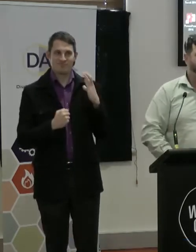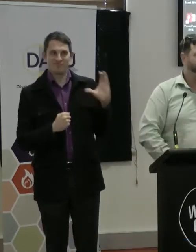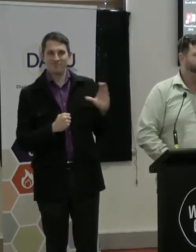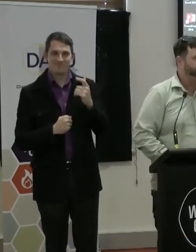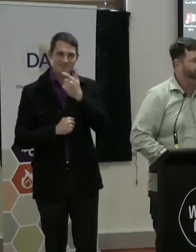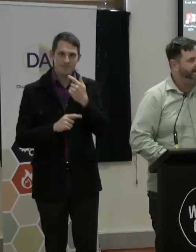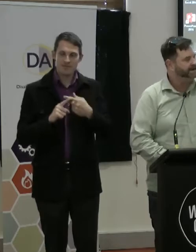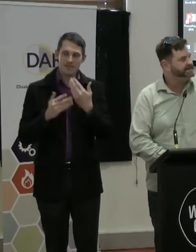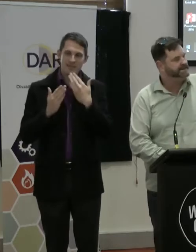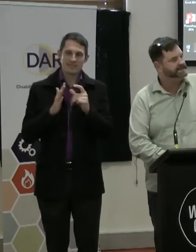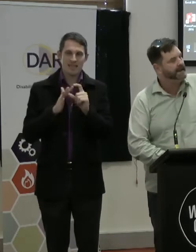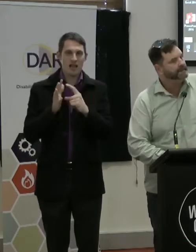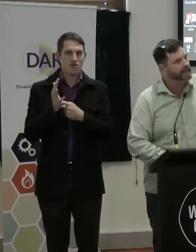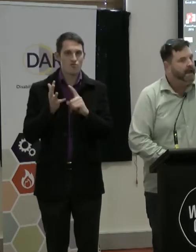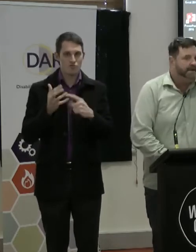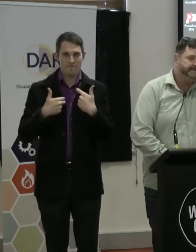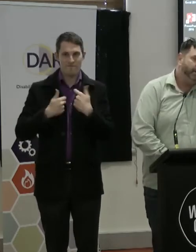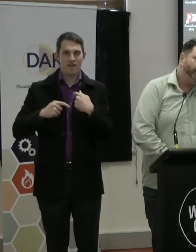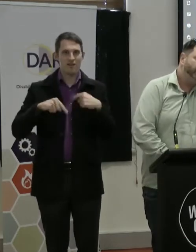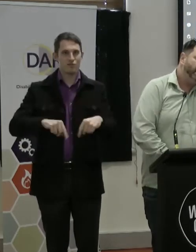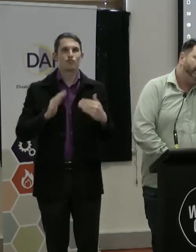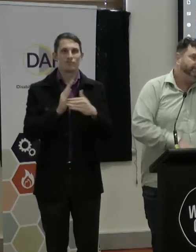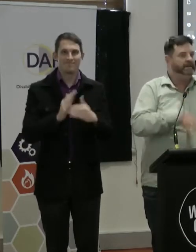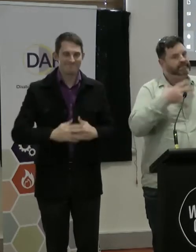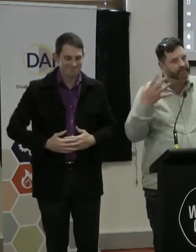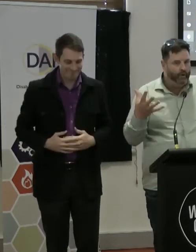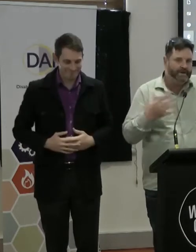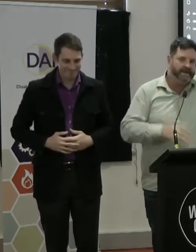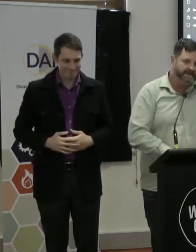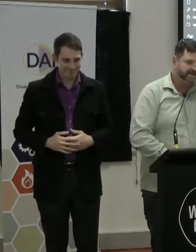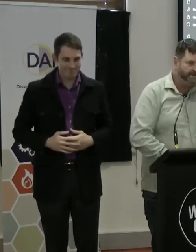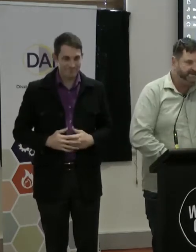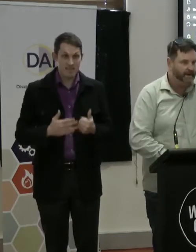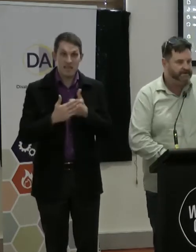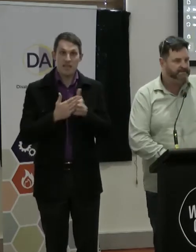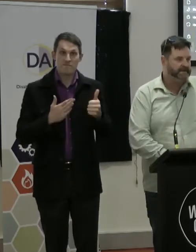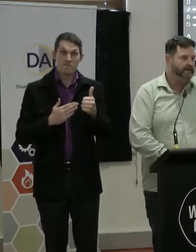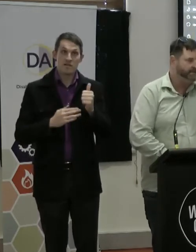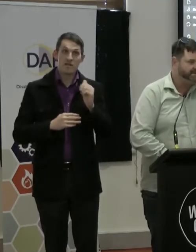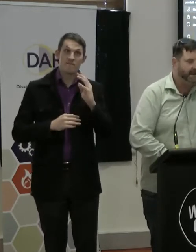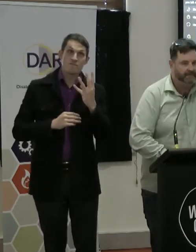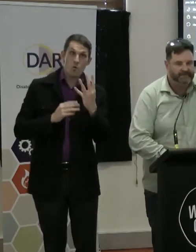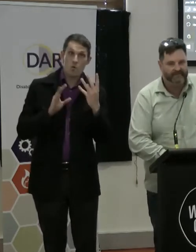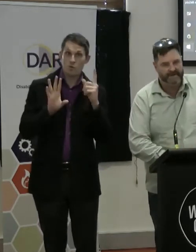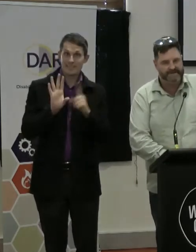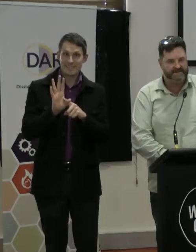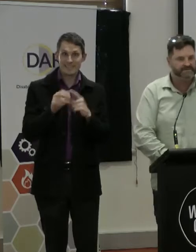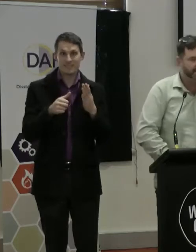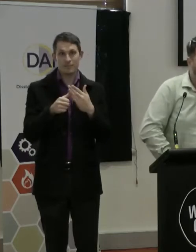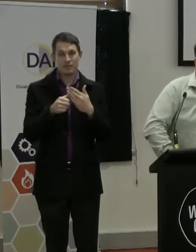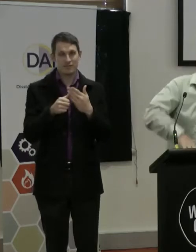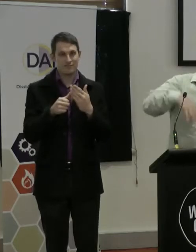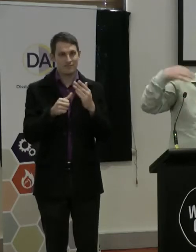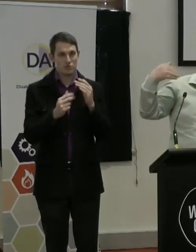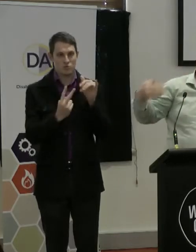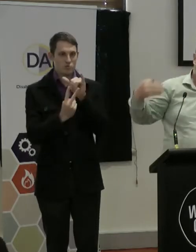thank Daru for inviting us here today. So every 4 years or so, depending on which colour of government is in